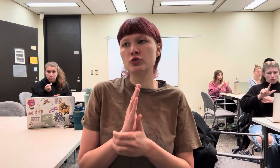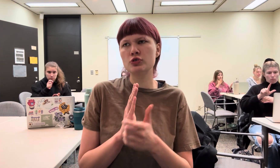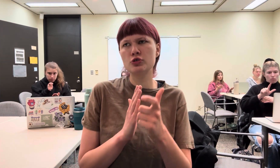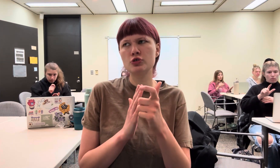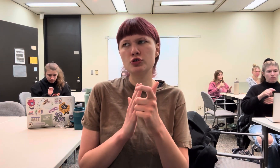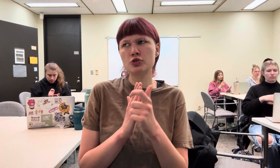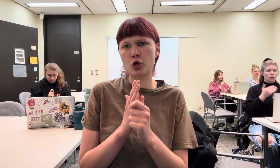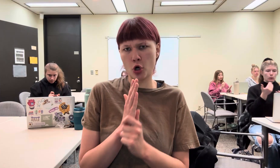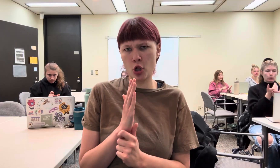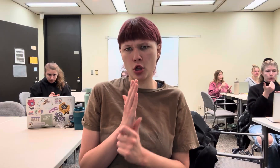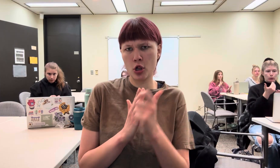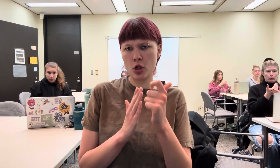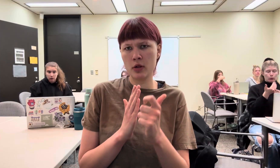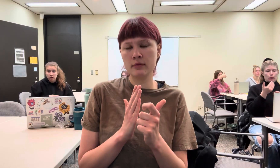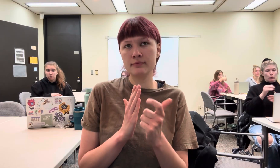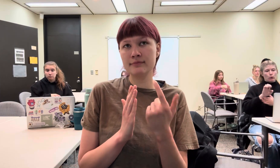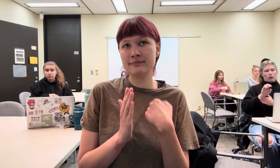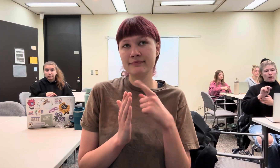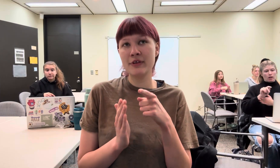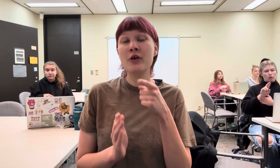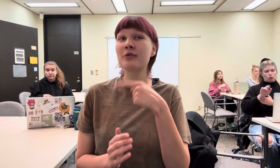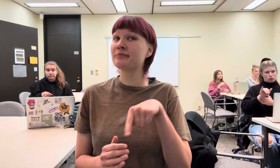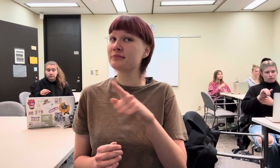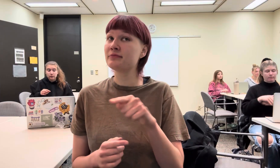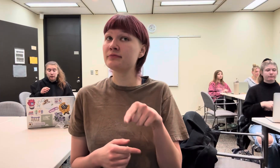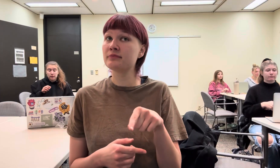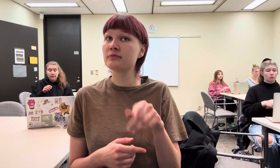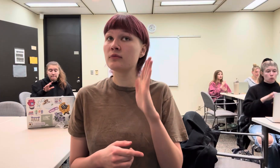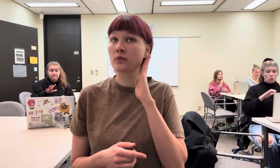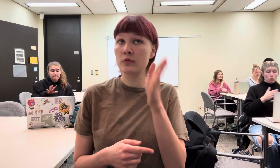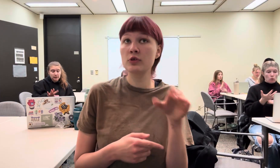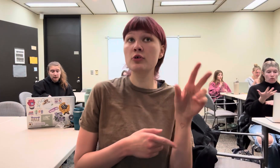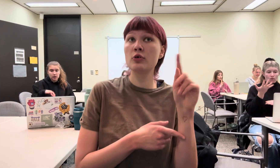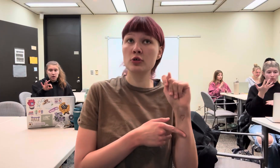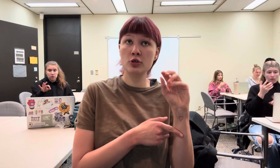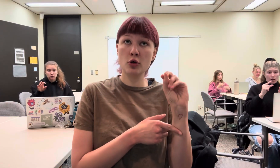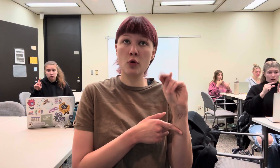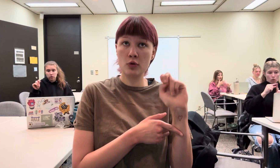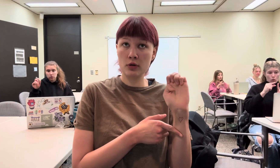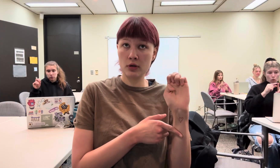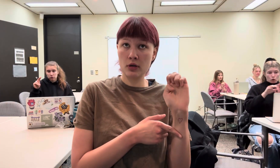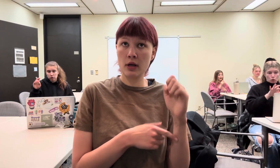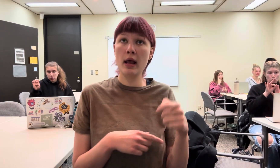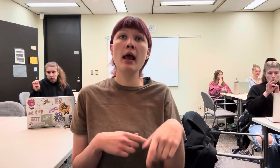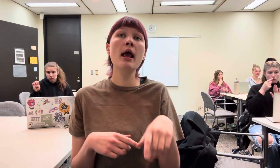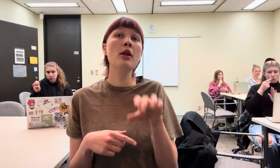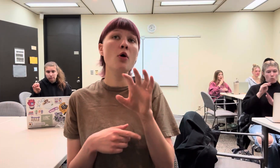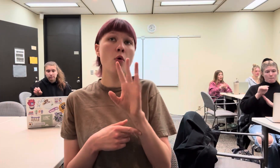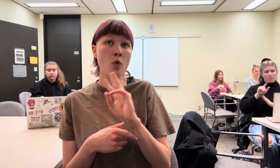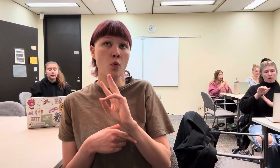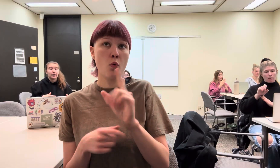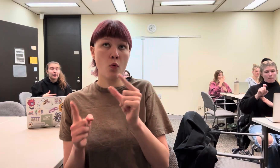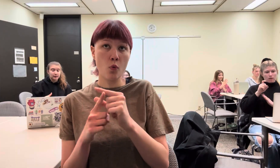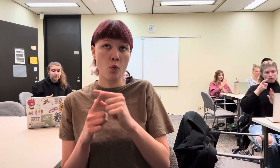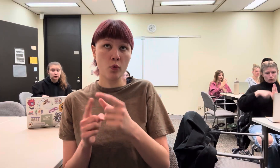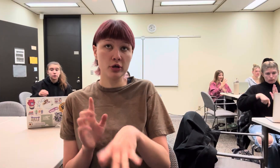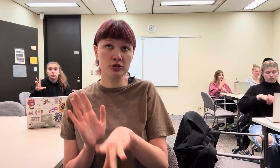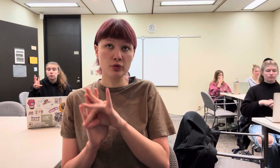But you're going to do tone and word choice for the 5 Malcolm X articles. Your page number will correspond to wherever you